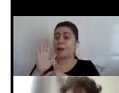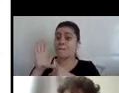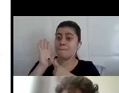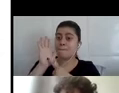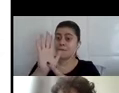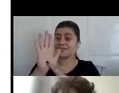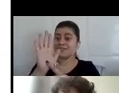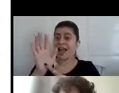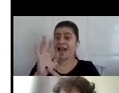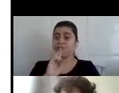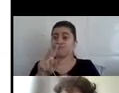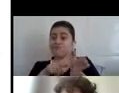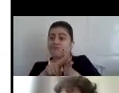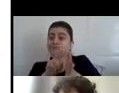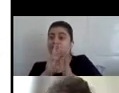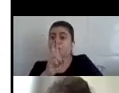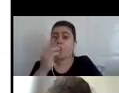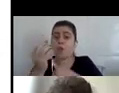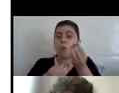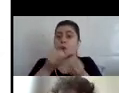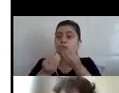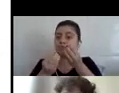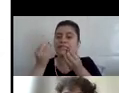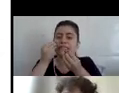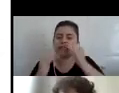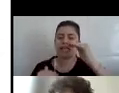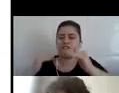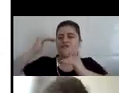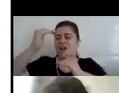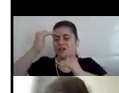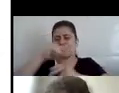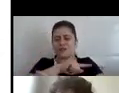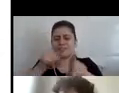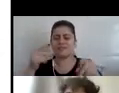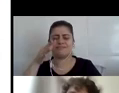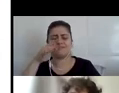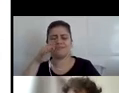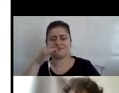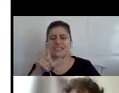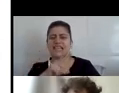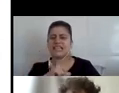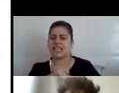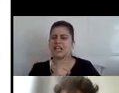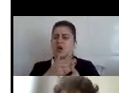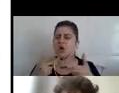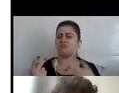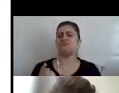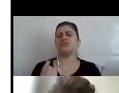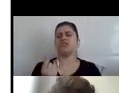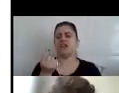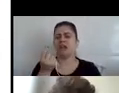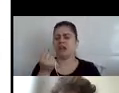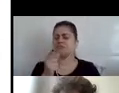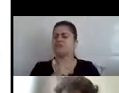special mention and monetary prizes that will be used for transferring the